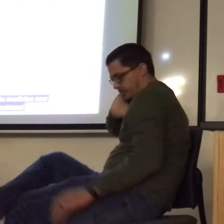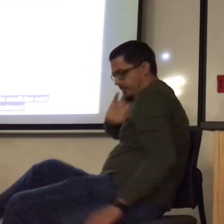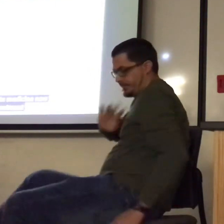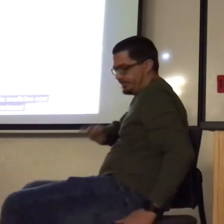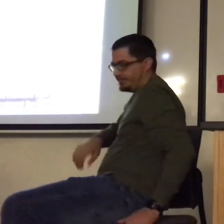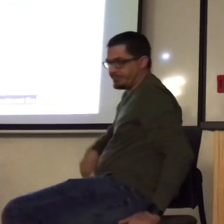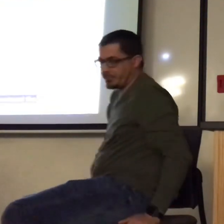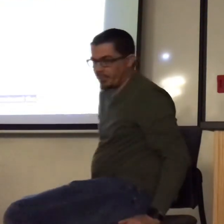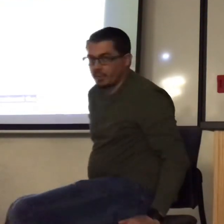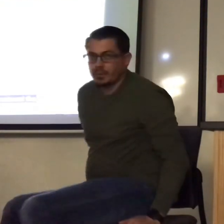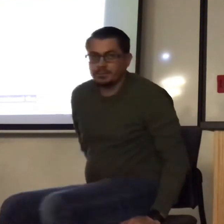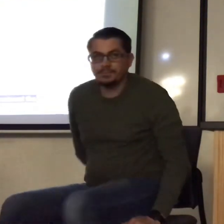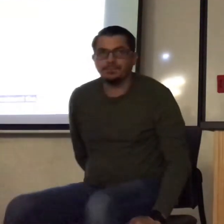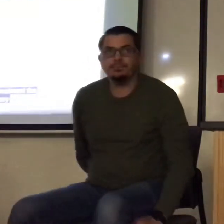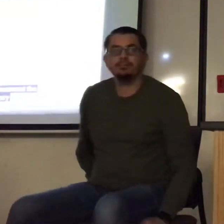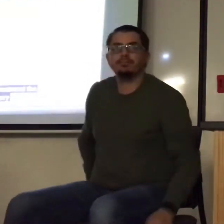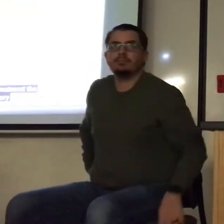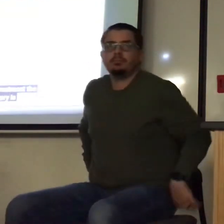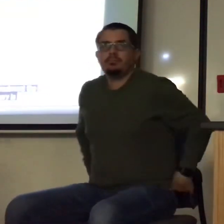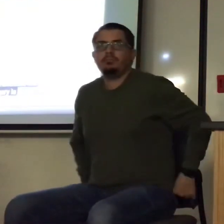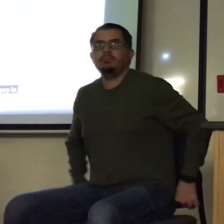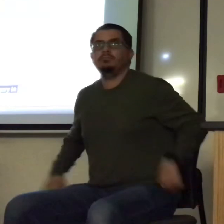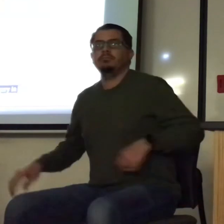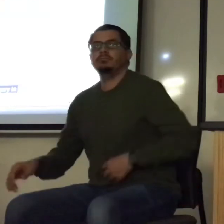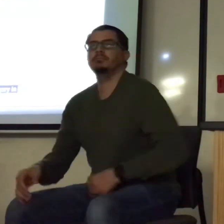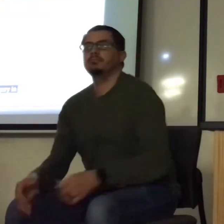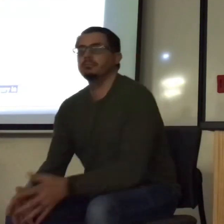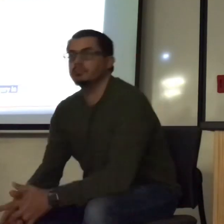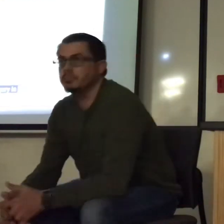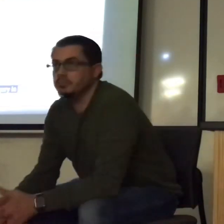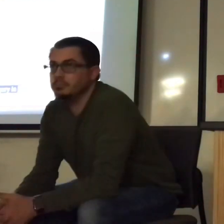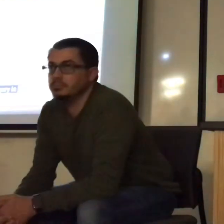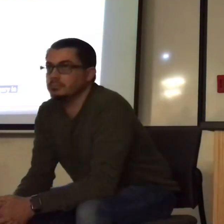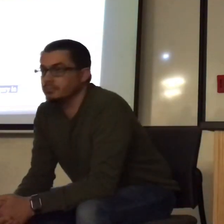invasive treatment of AC dislocations when surgery is required.